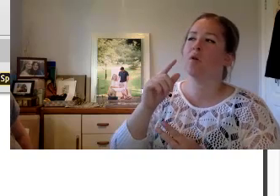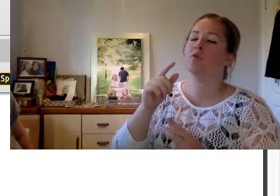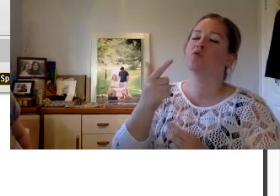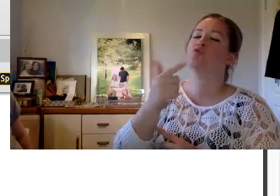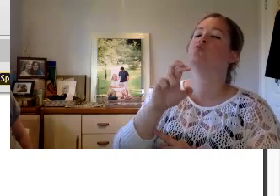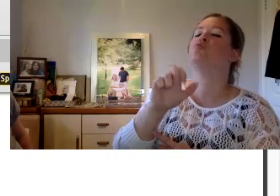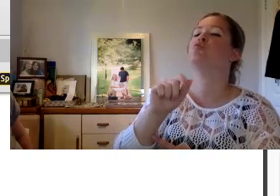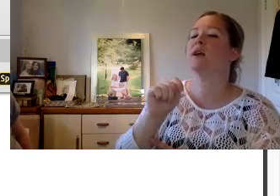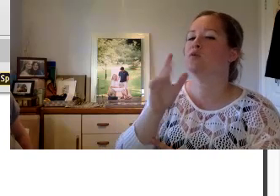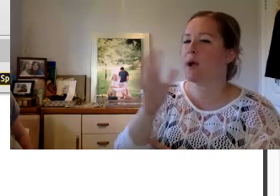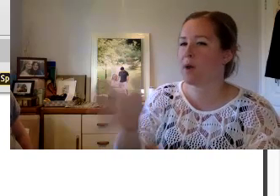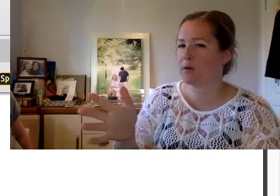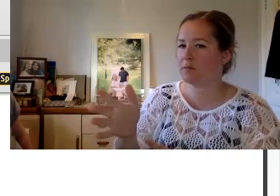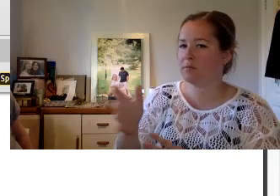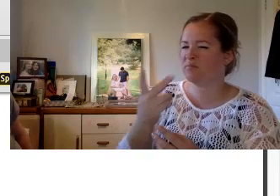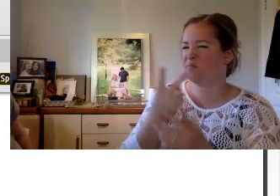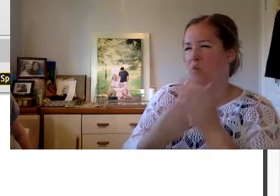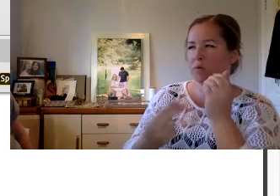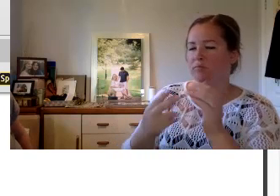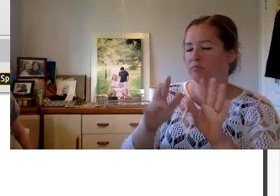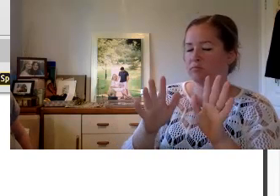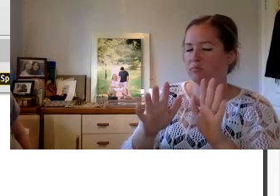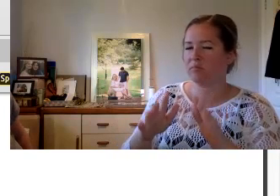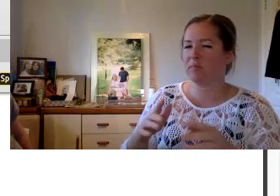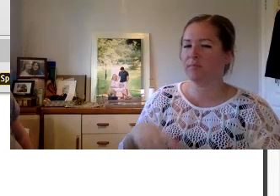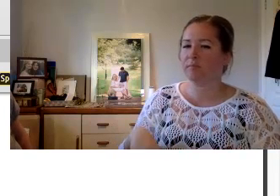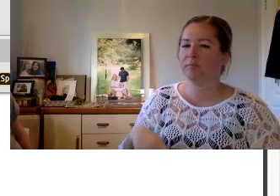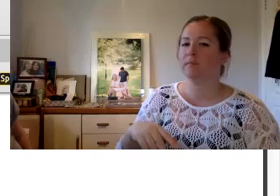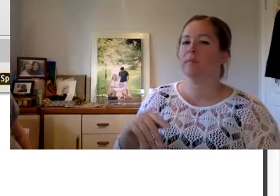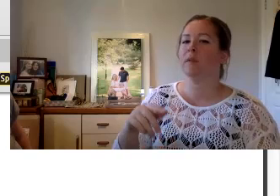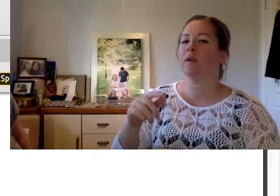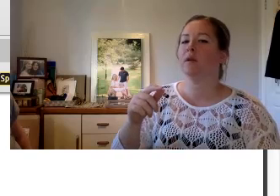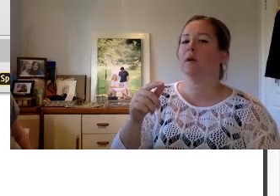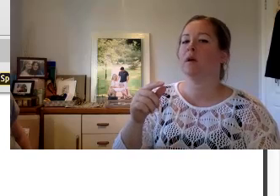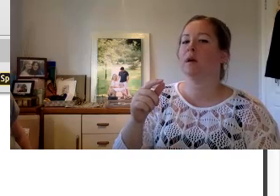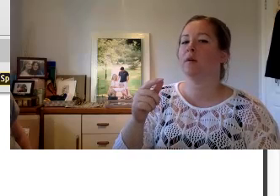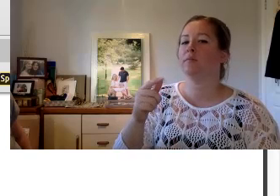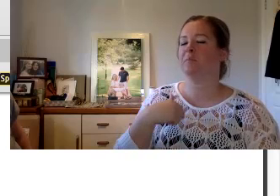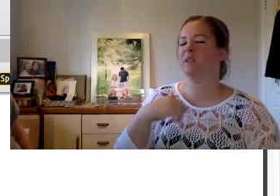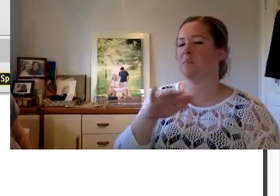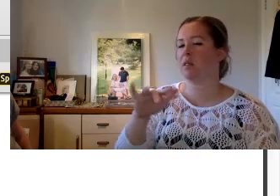great grandmother or great grandfather, you can use both ways.